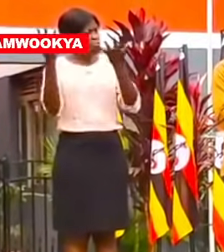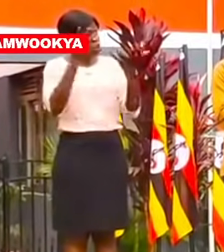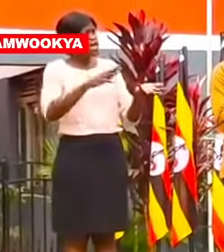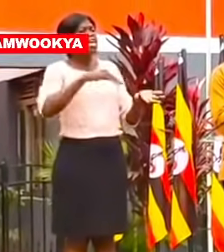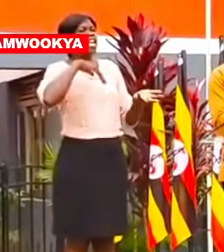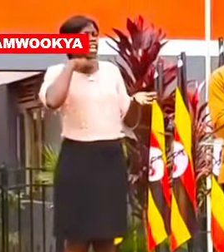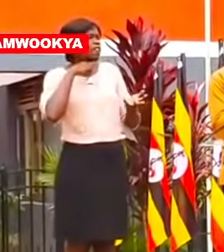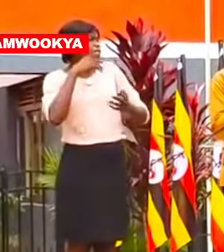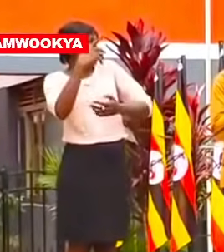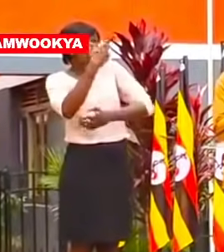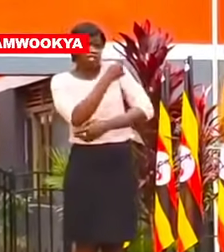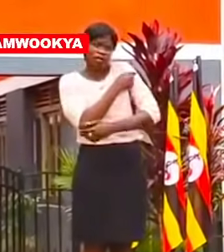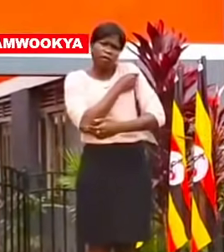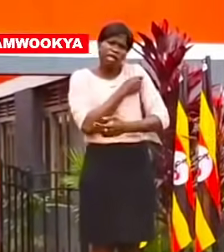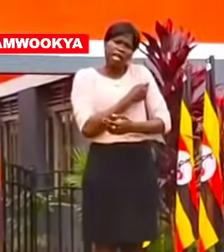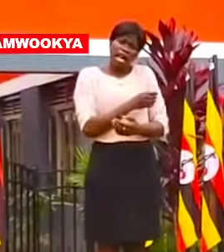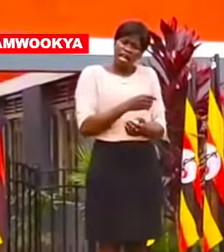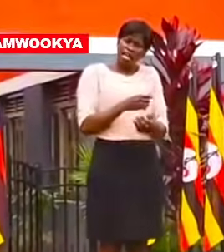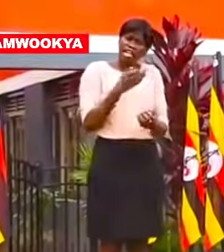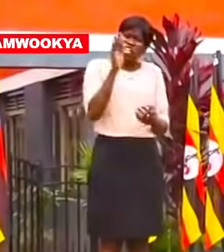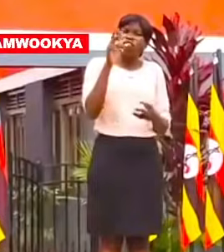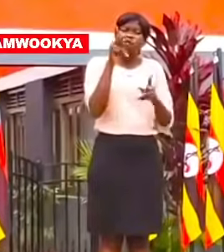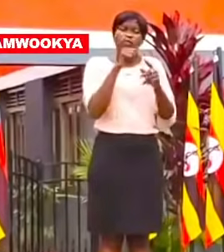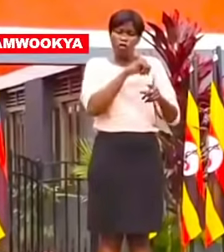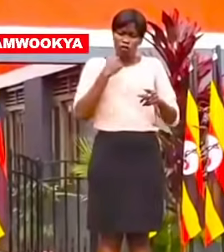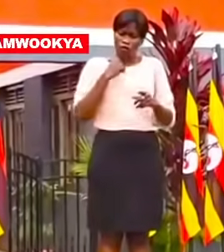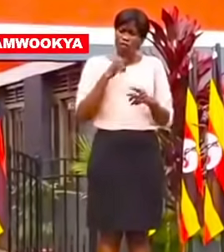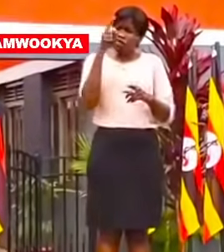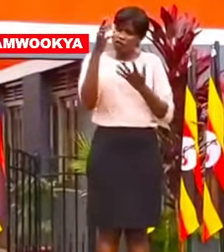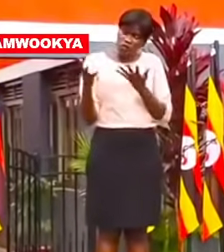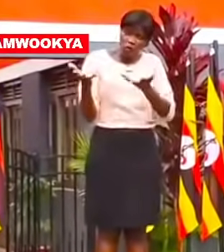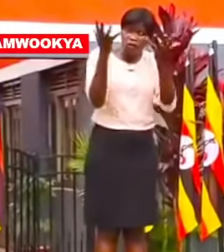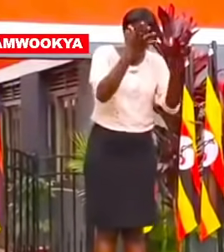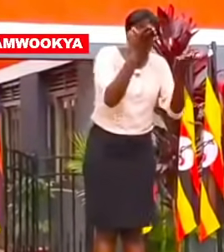because others don't want. Have you availed the vaccines and they refuse to get vaccinated?